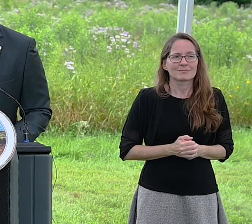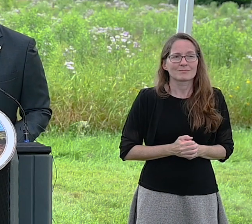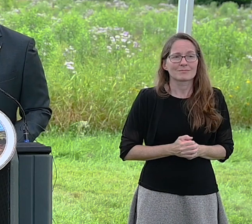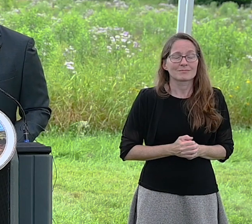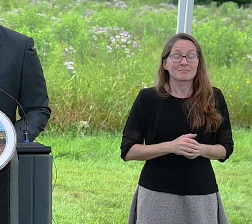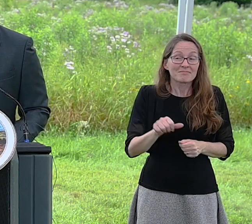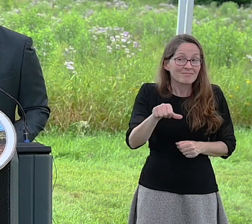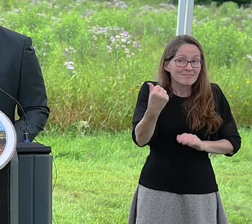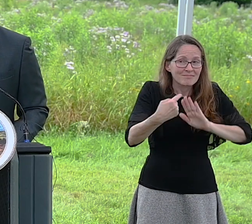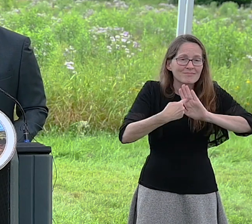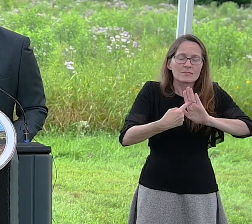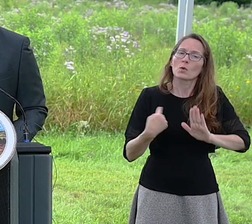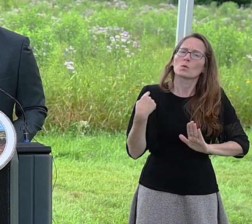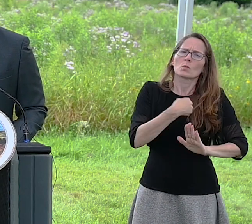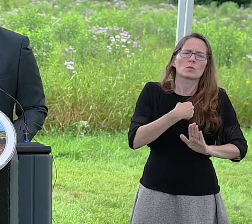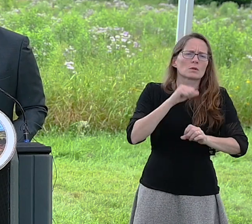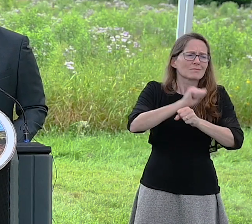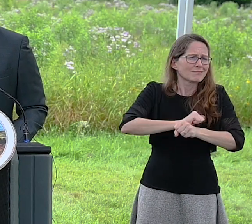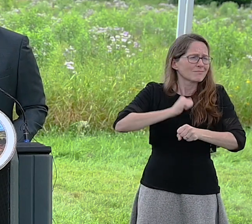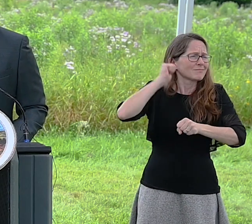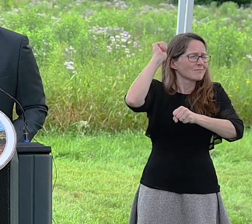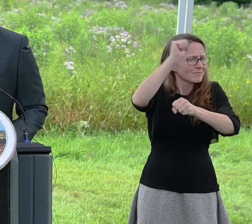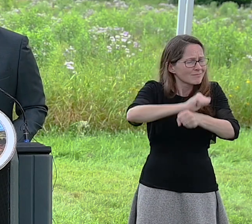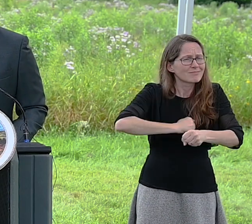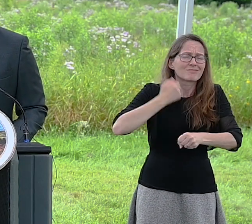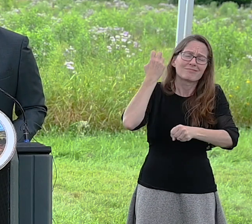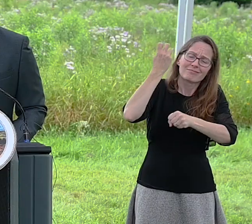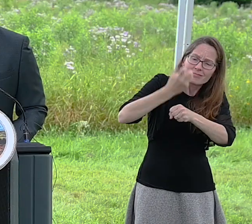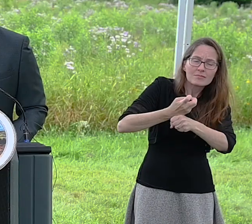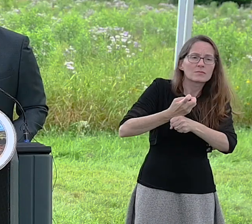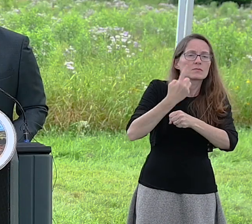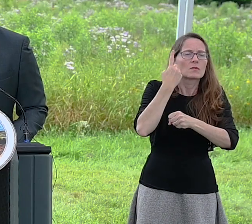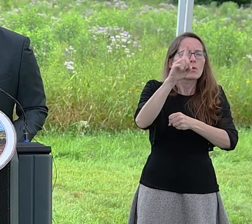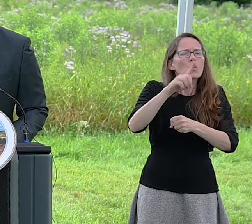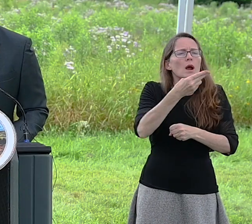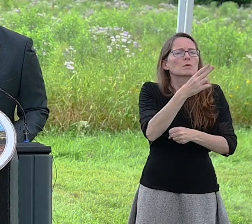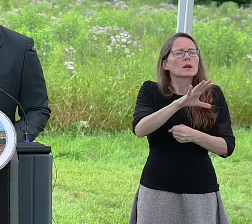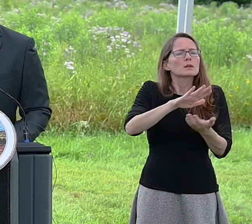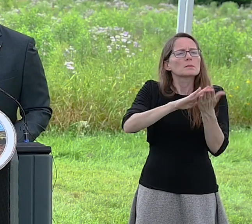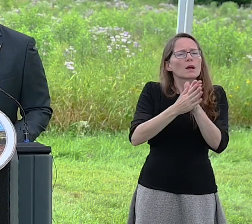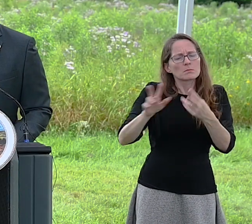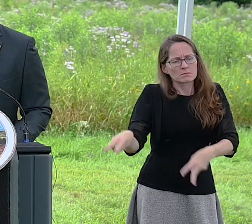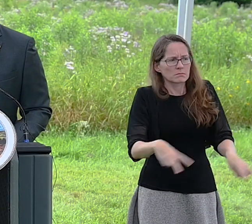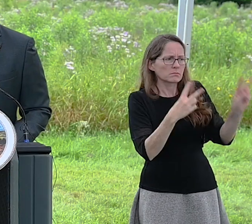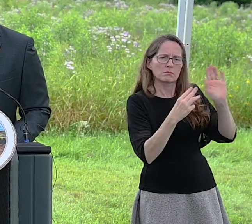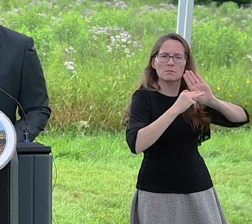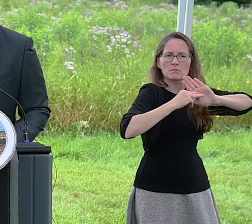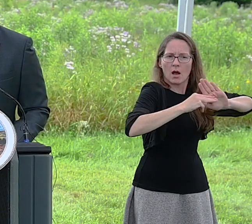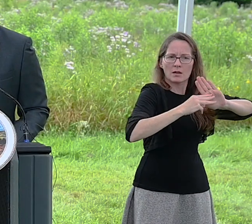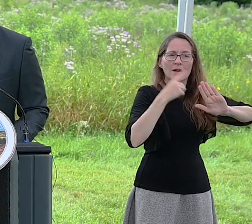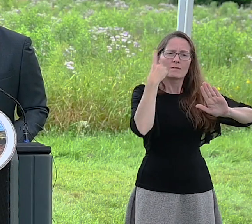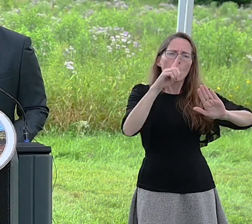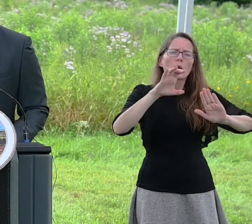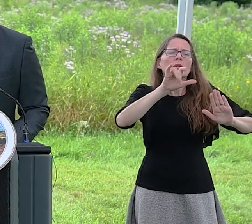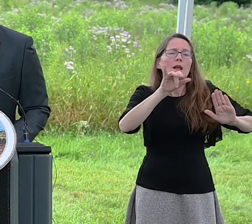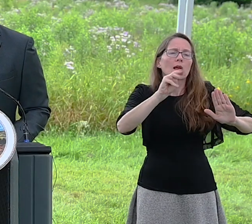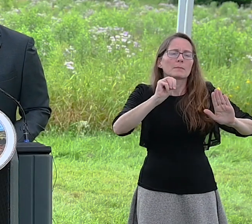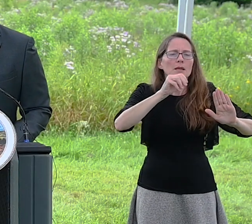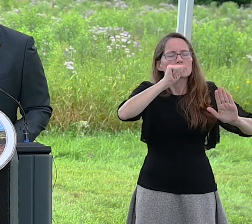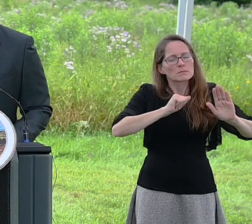working tirelessly to make Howard County the model for climate resiliency, beginning with our nationally